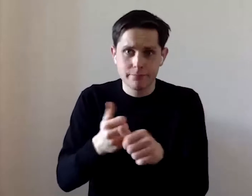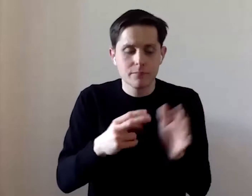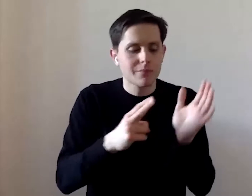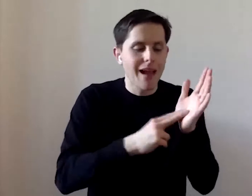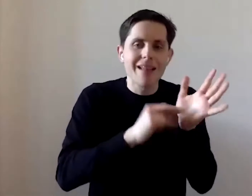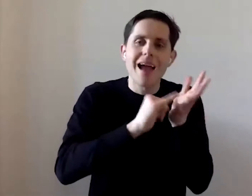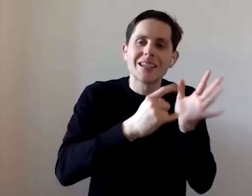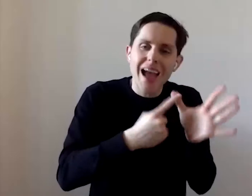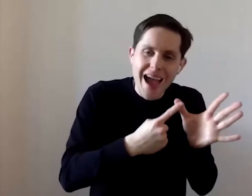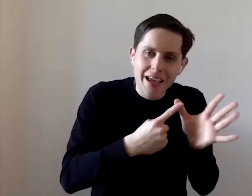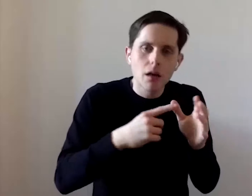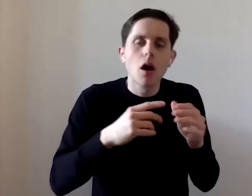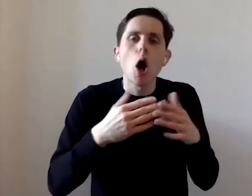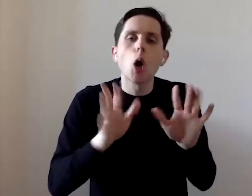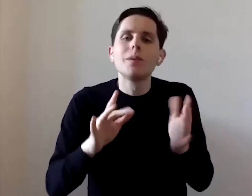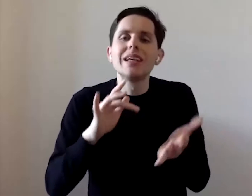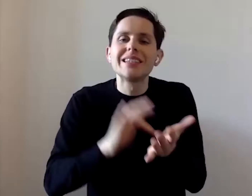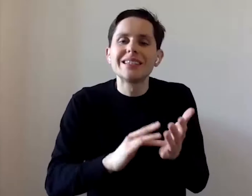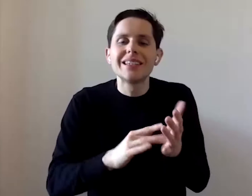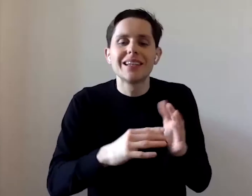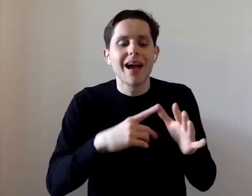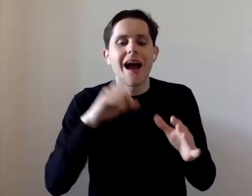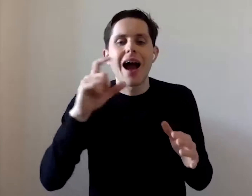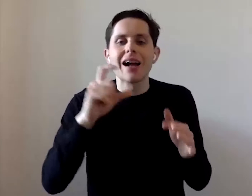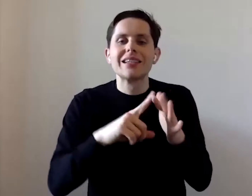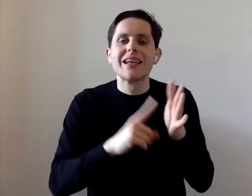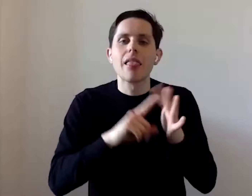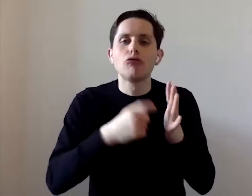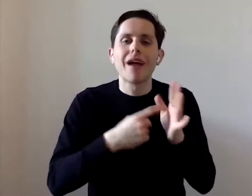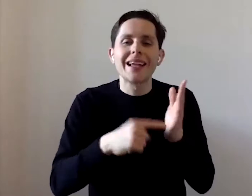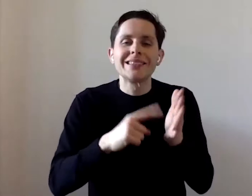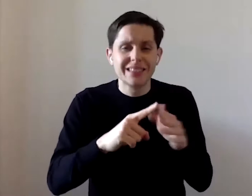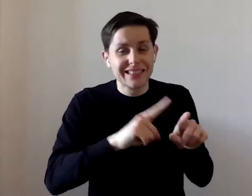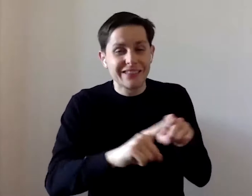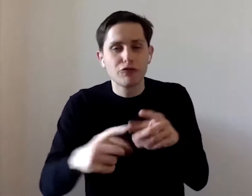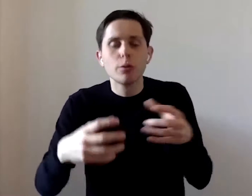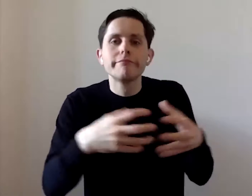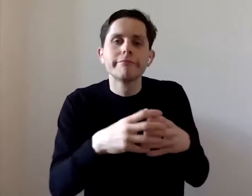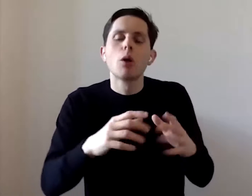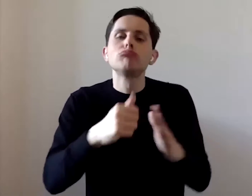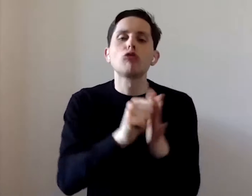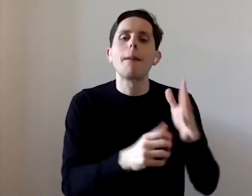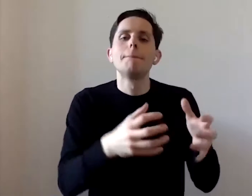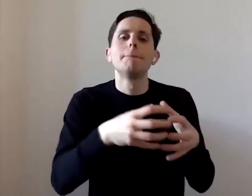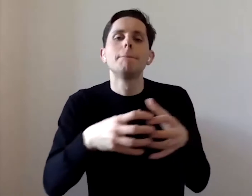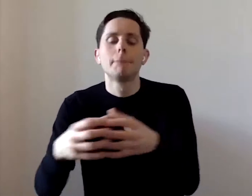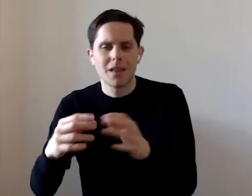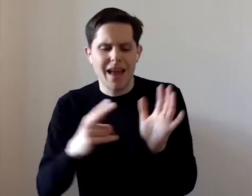just generally can play a really good role there. You know, I know that places like the NSA and Open City Accelerate, you know,